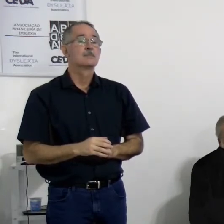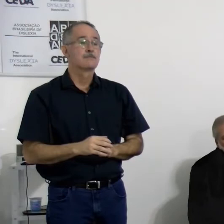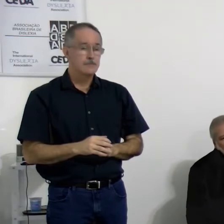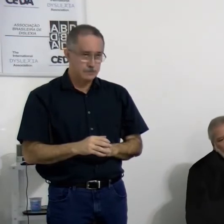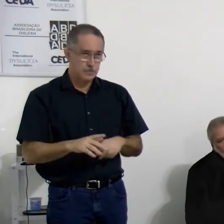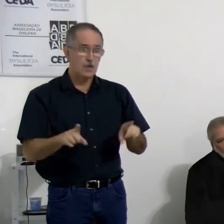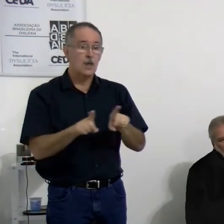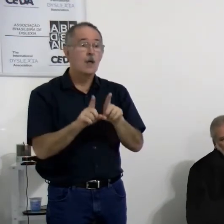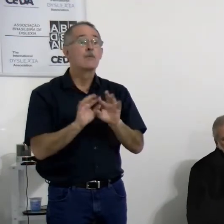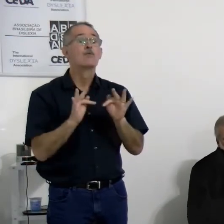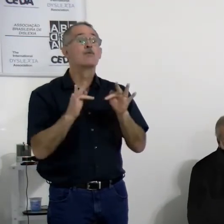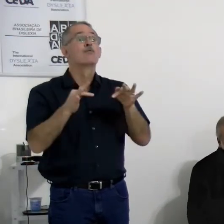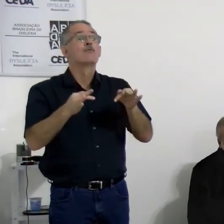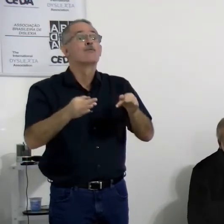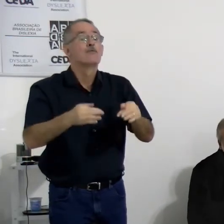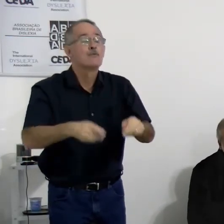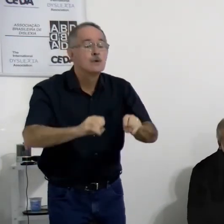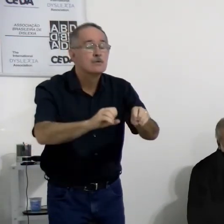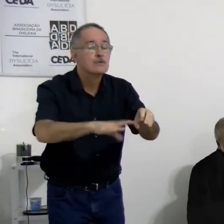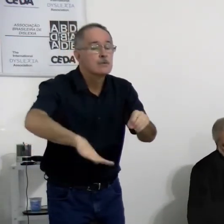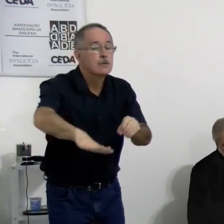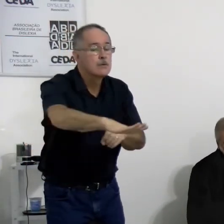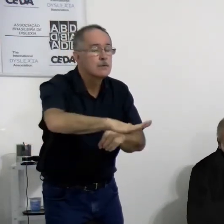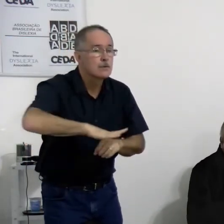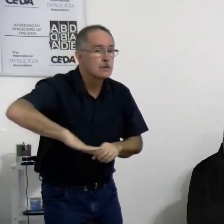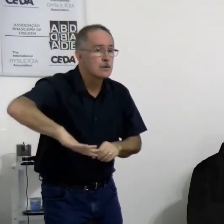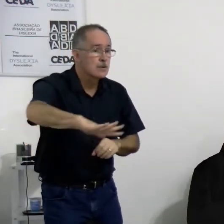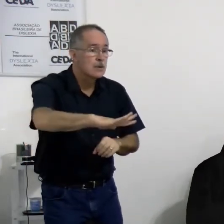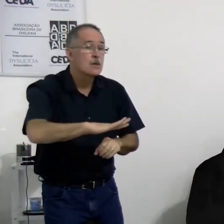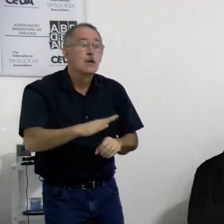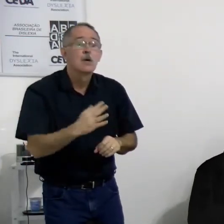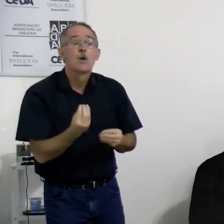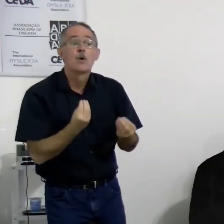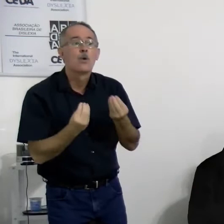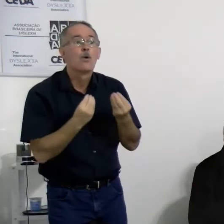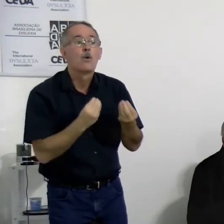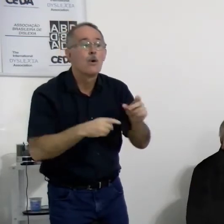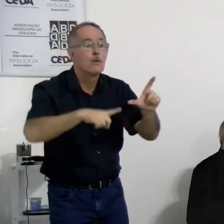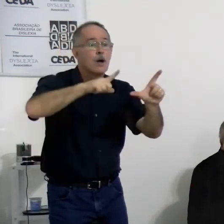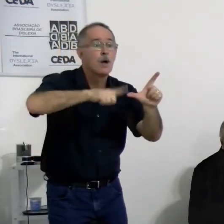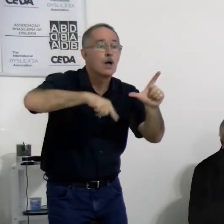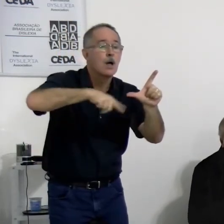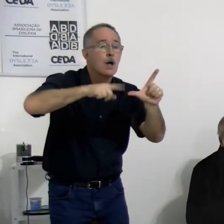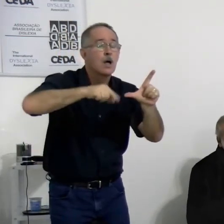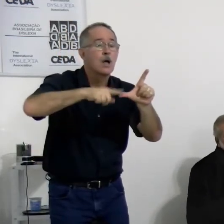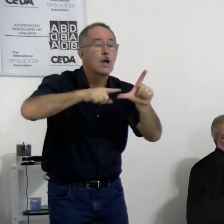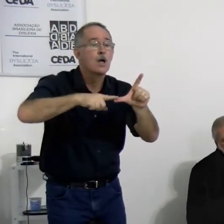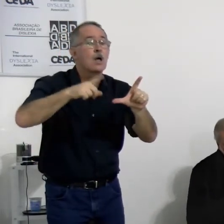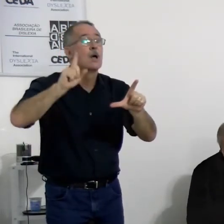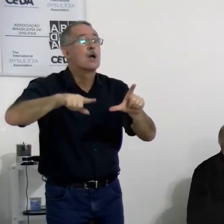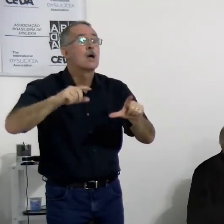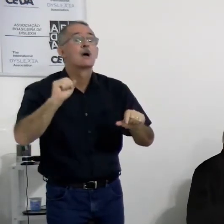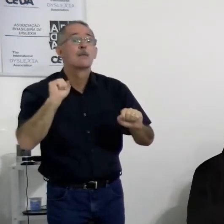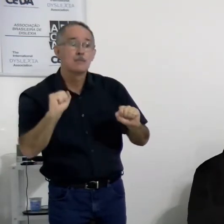Yeah. E no final da educação infantil, a questão é quantas letras ou grafemas a criança já é capaz